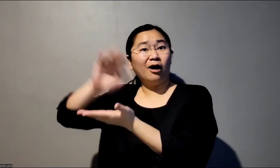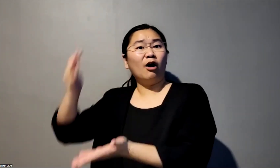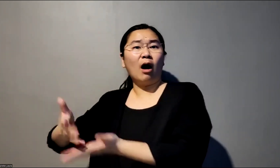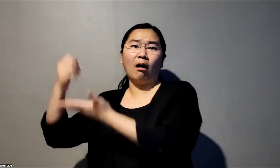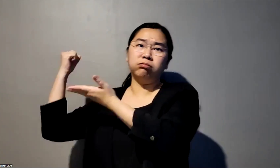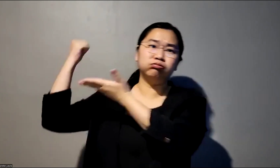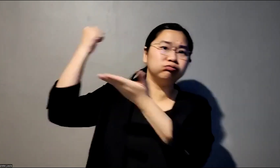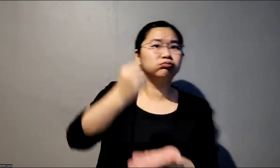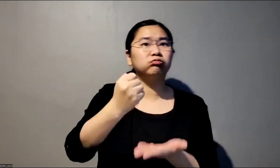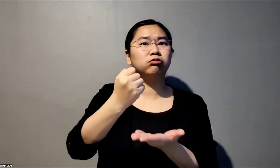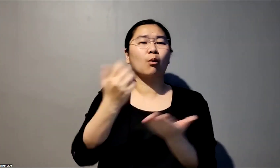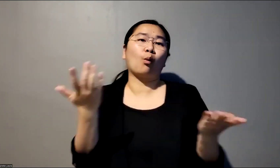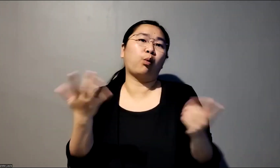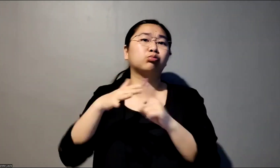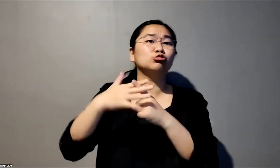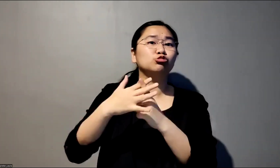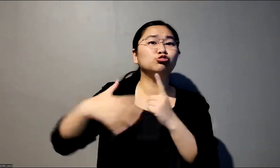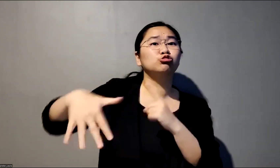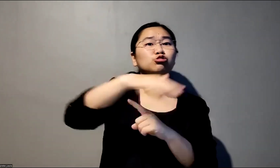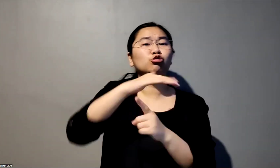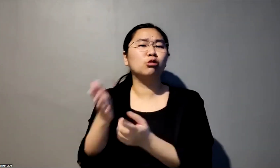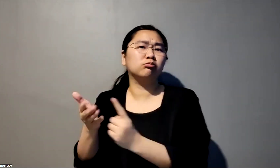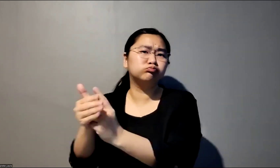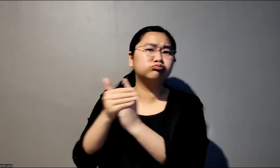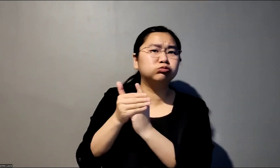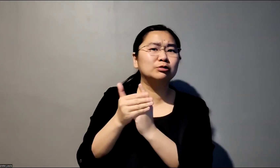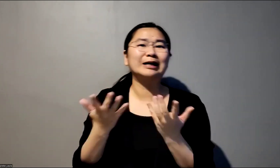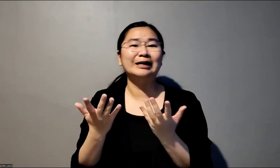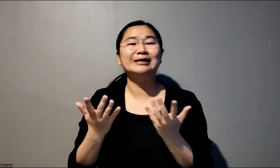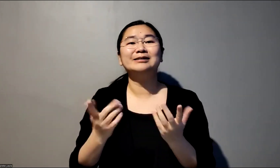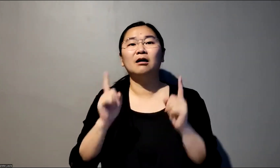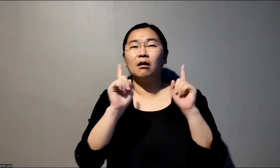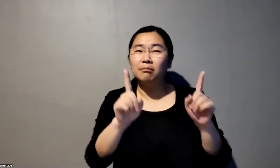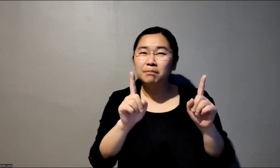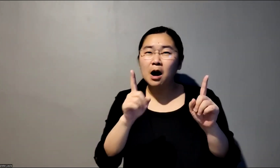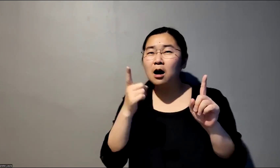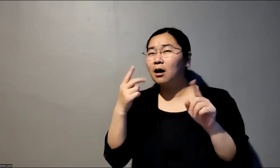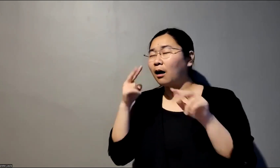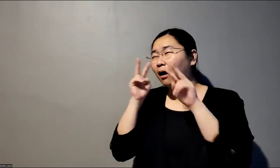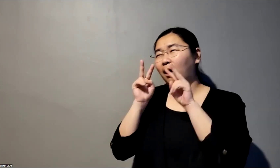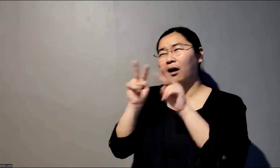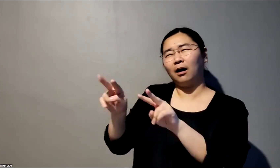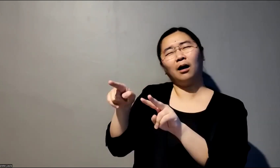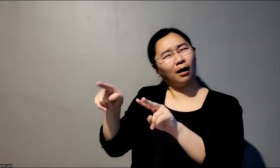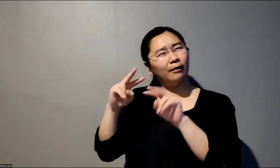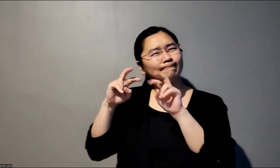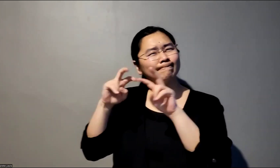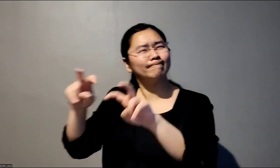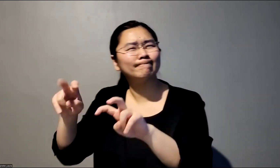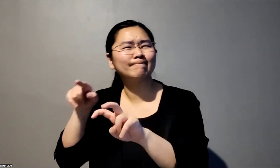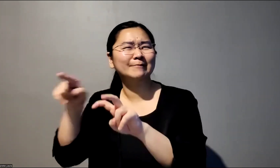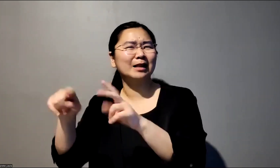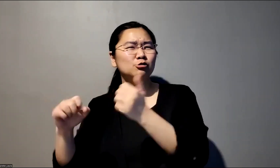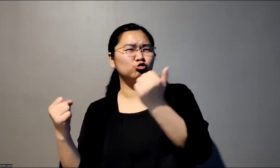some donors, as far as I recall, even EU, for example, they don't have